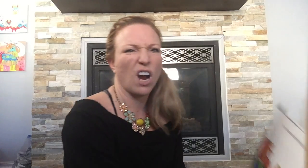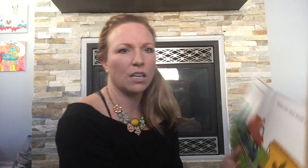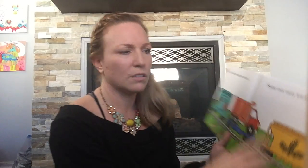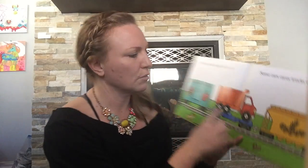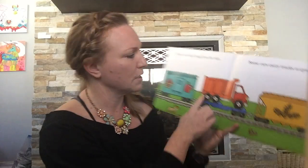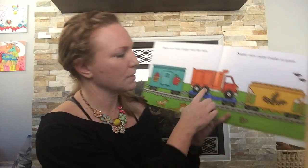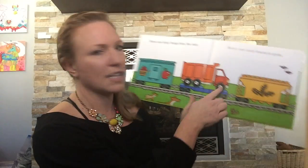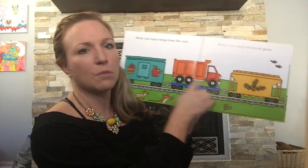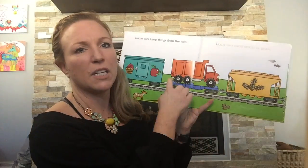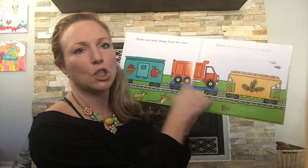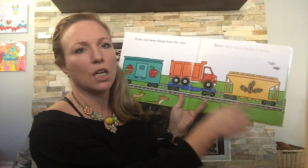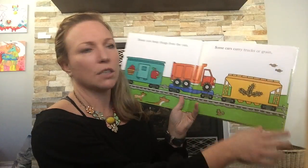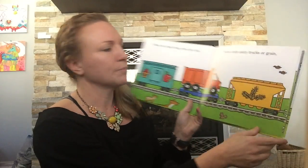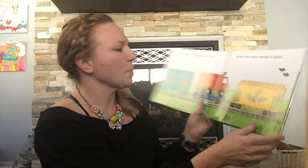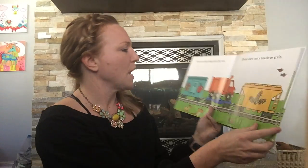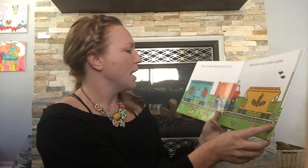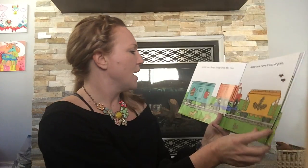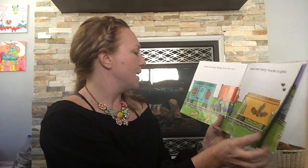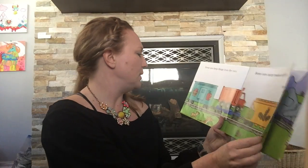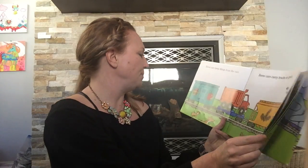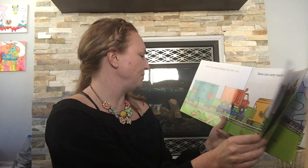truck. That's a big truck.